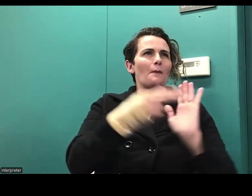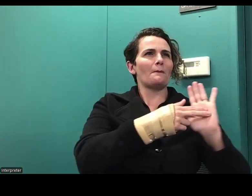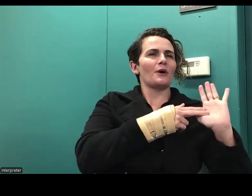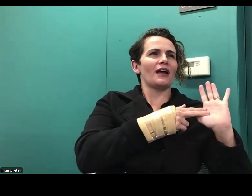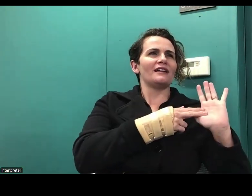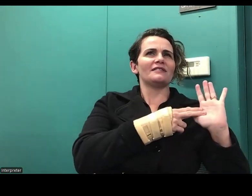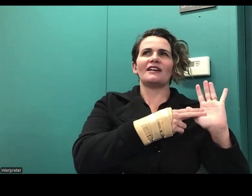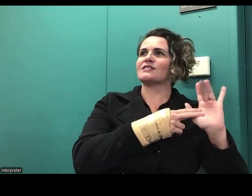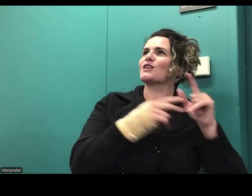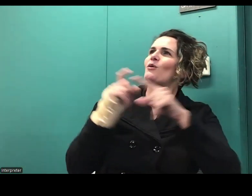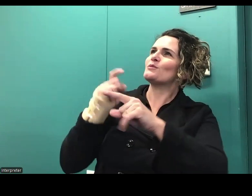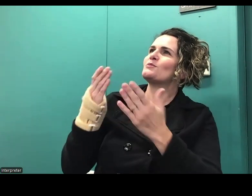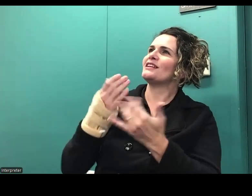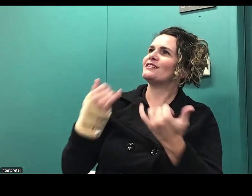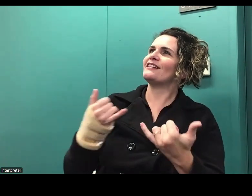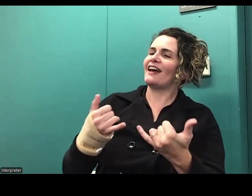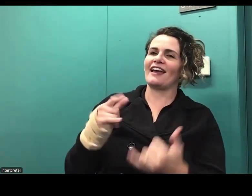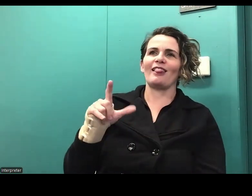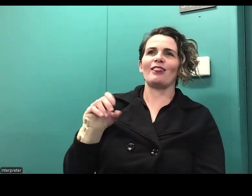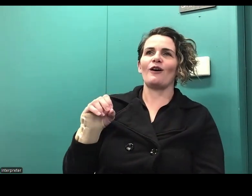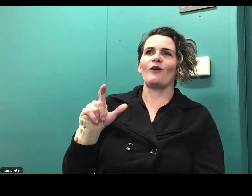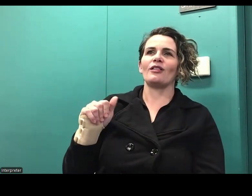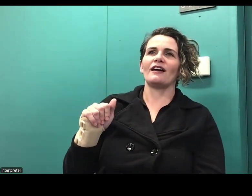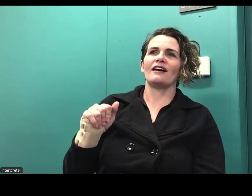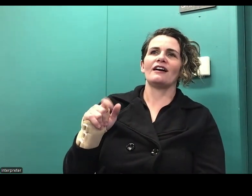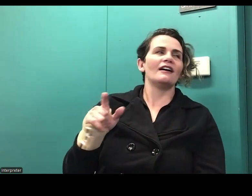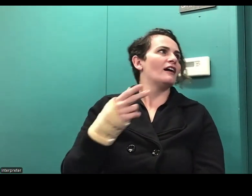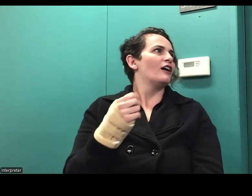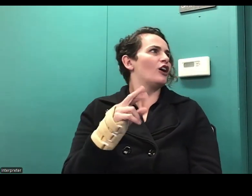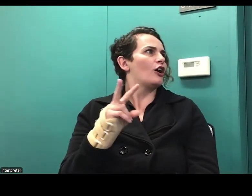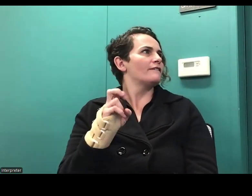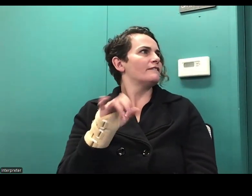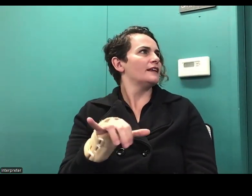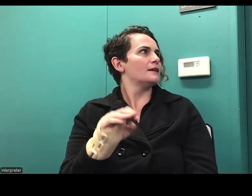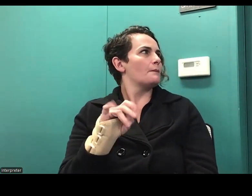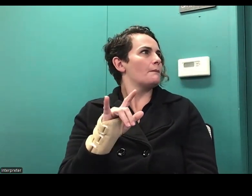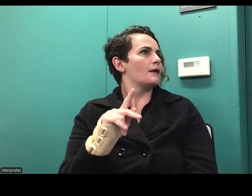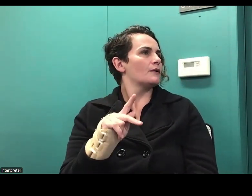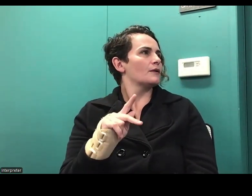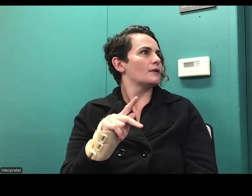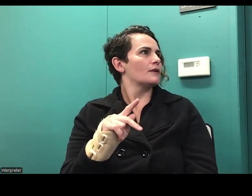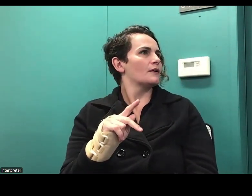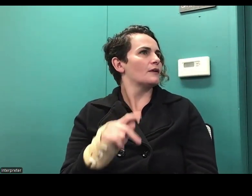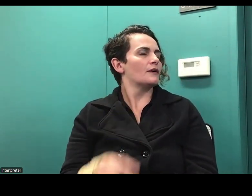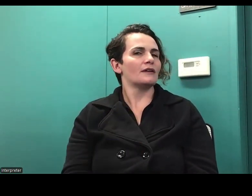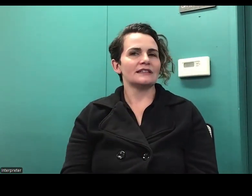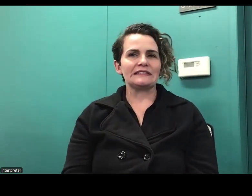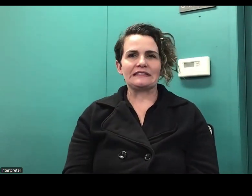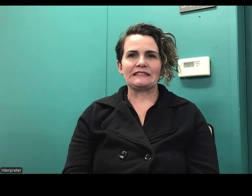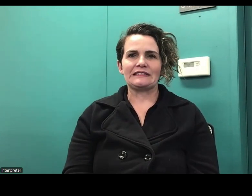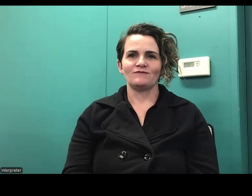omen. I'm supposed to be here today. Yeah. It's Marty milk. Oh, yeah.